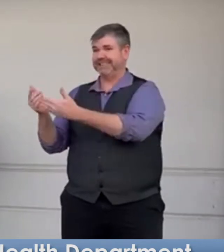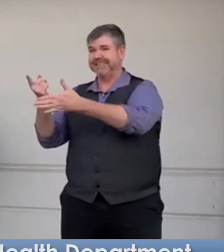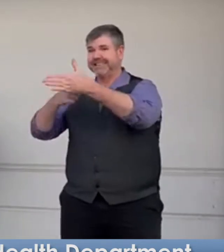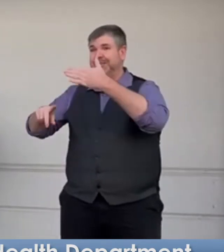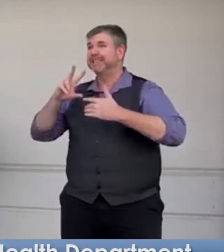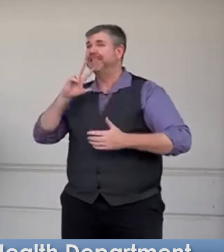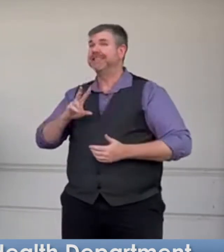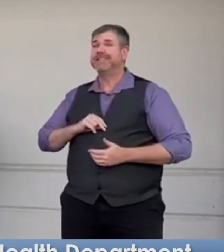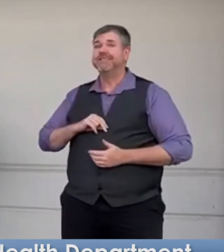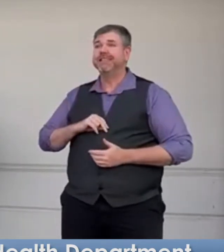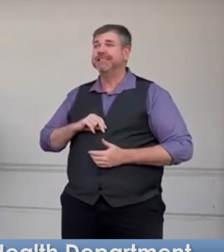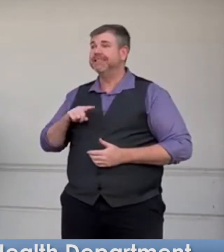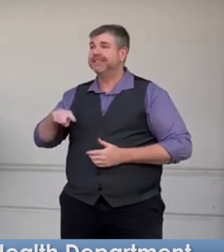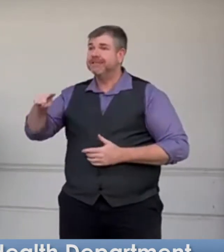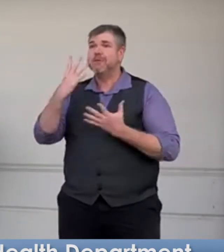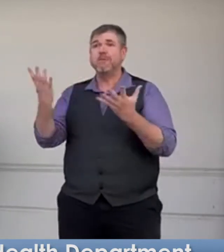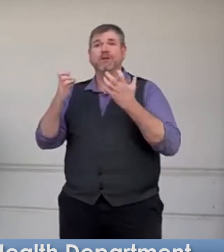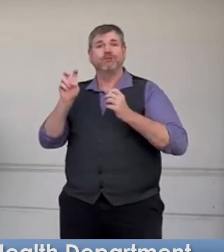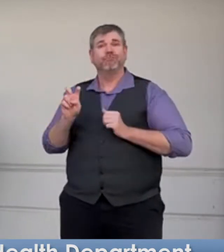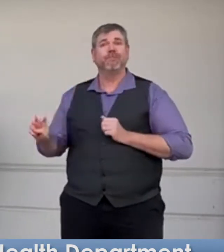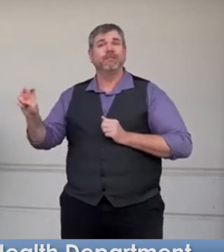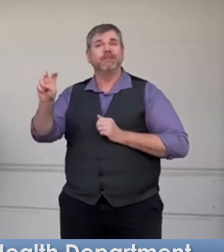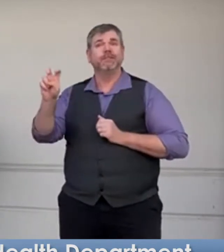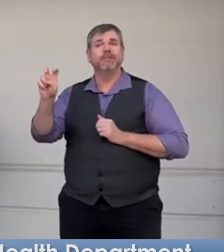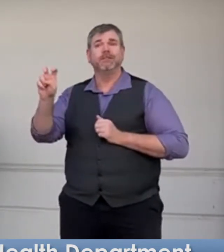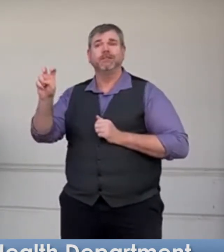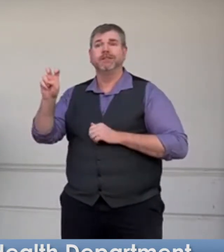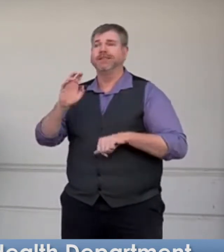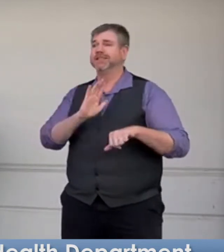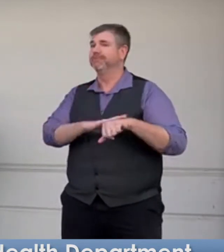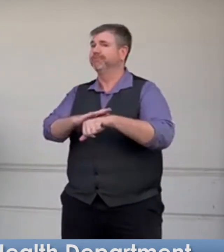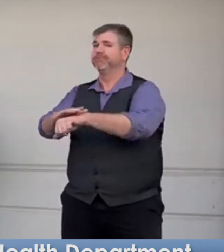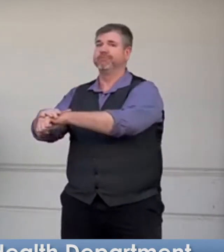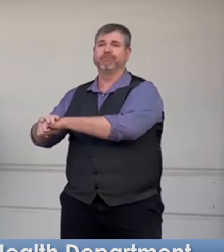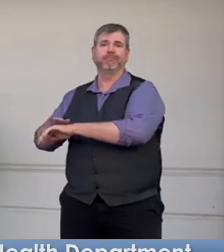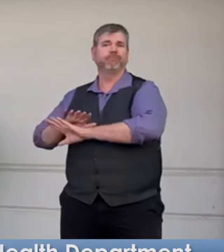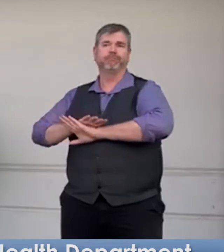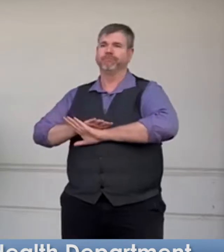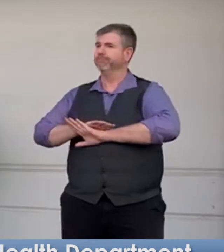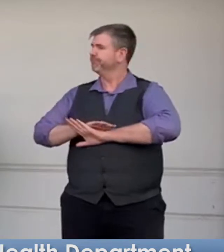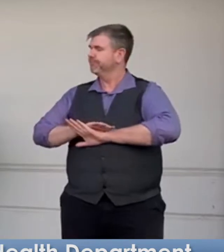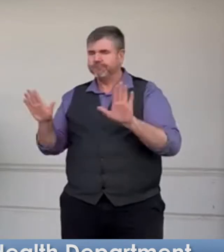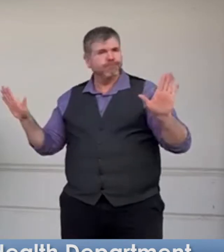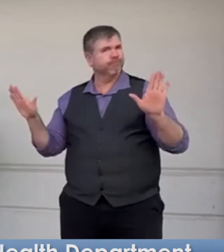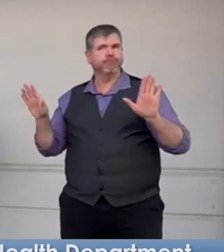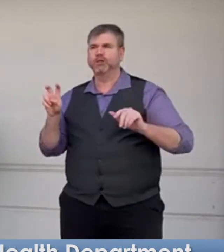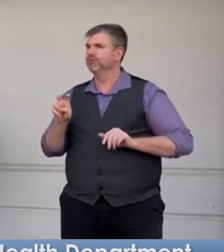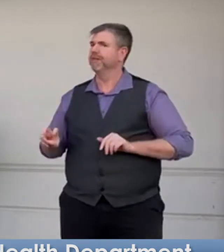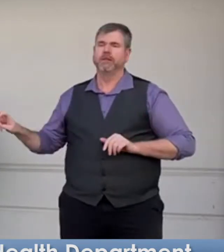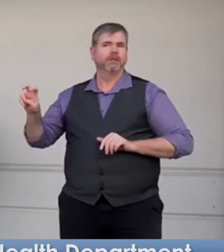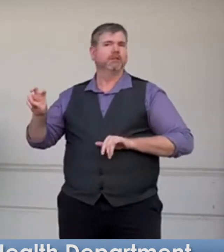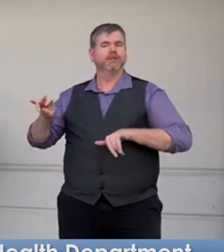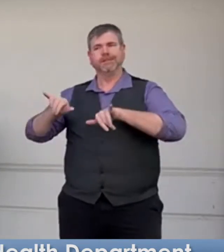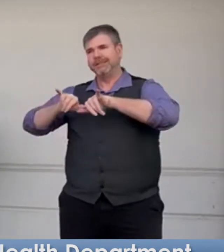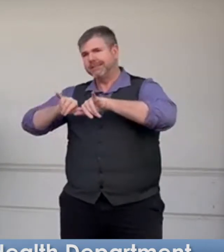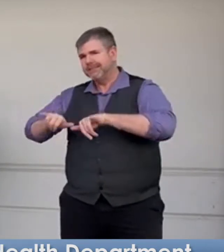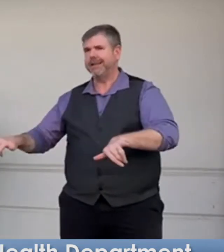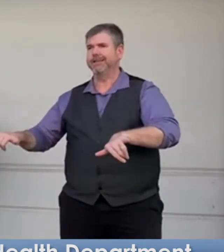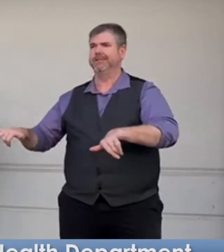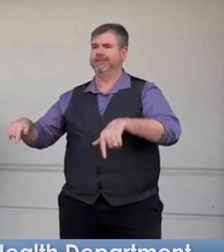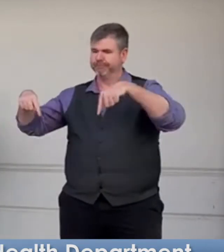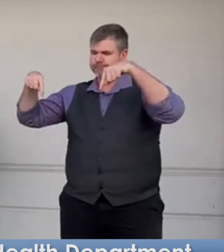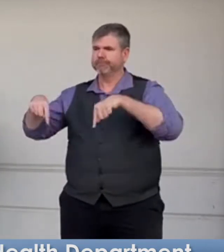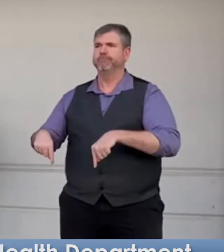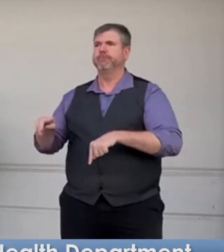travel outside of the Bay Area. Strongly discourage travel, both for holiday travel and for any